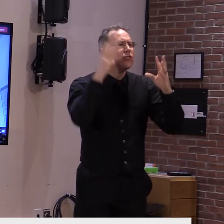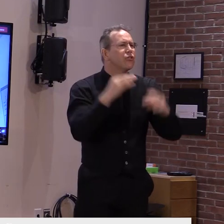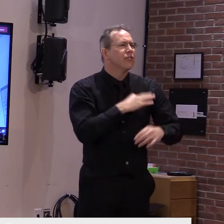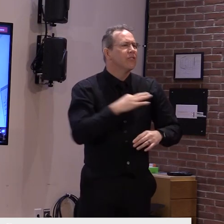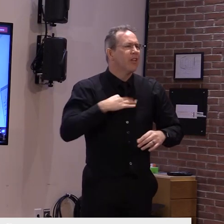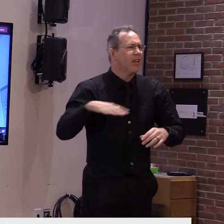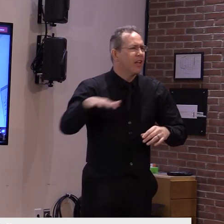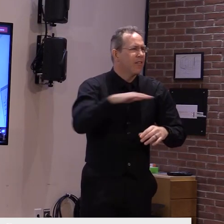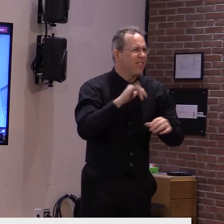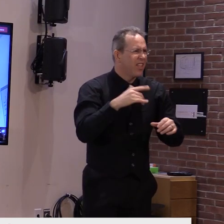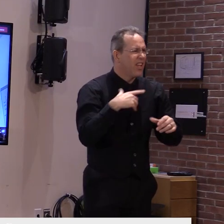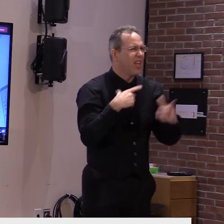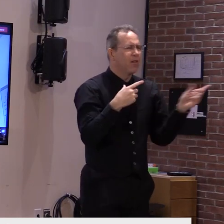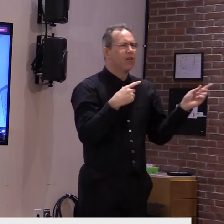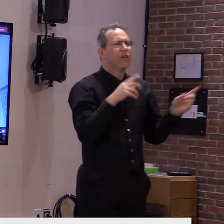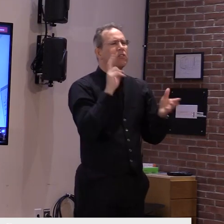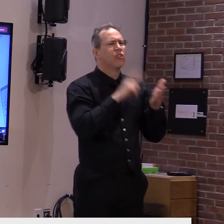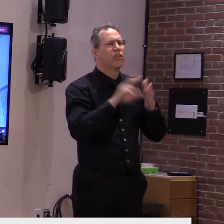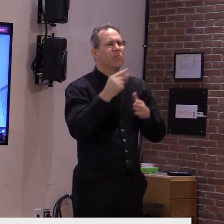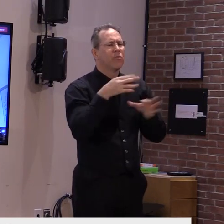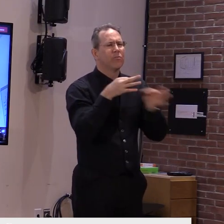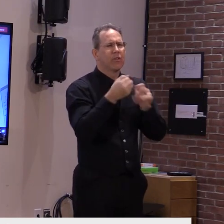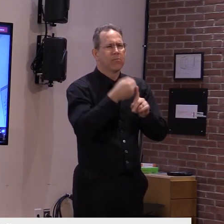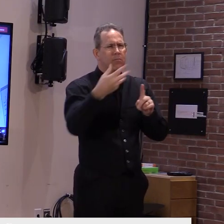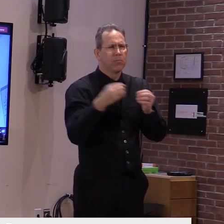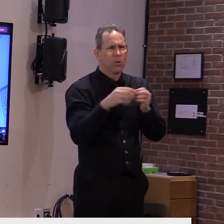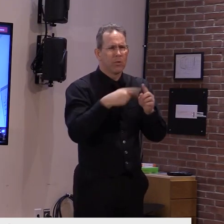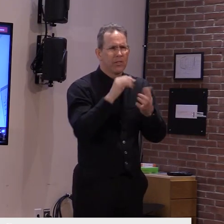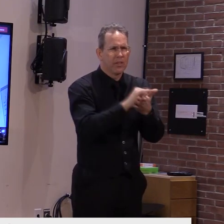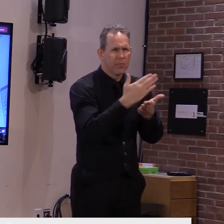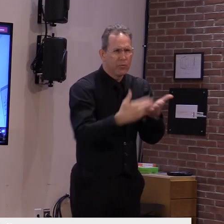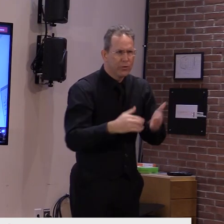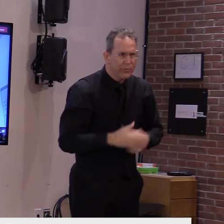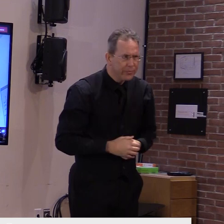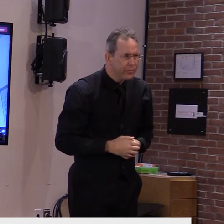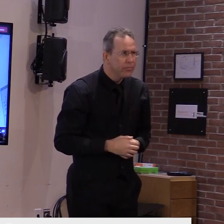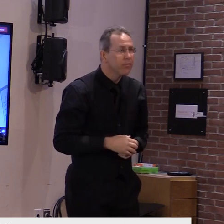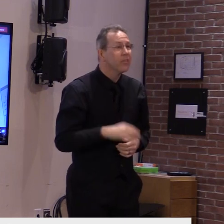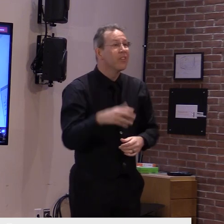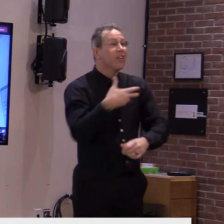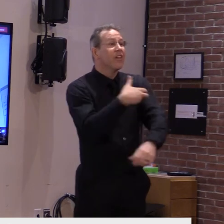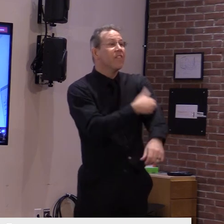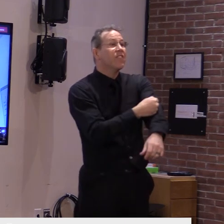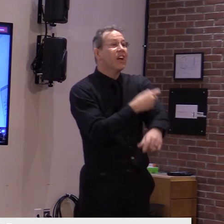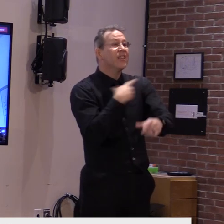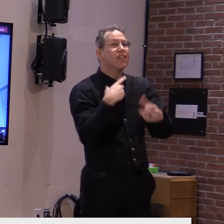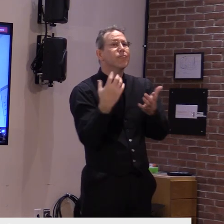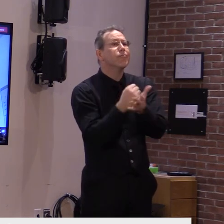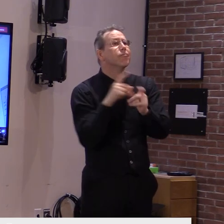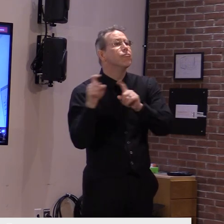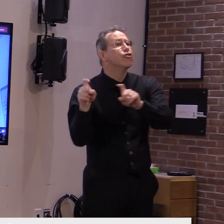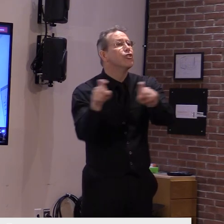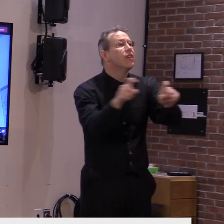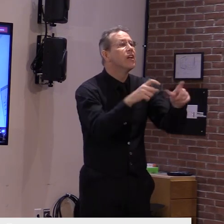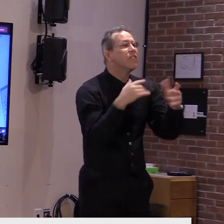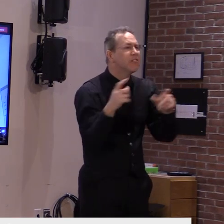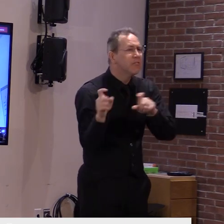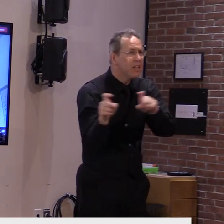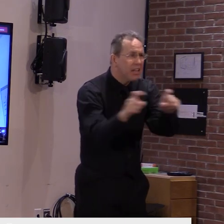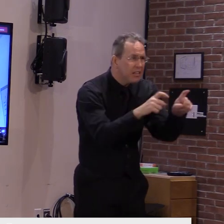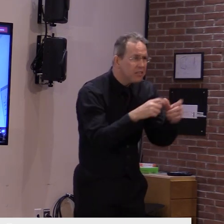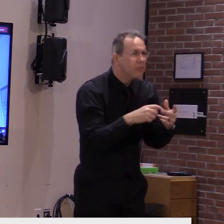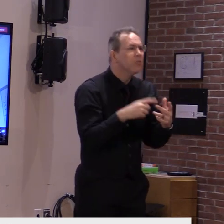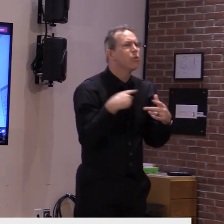did want to share information from the vaccination surveys that we conducted. These surveys were implemented to give us a sense of the interest